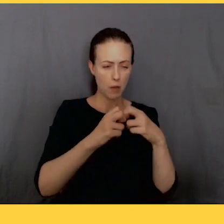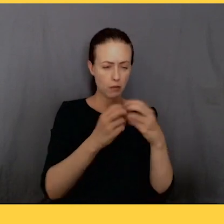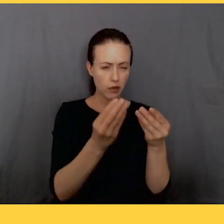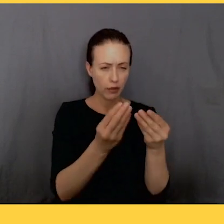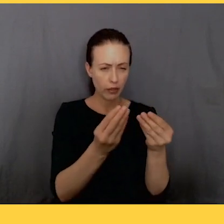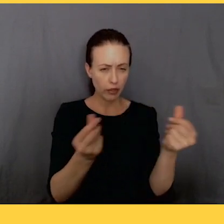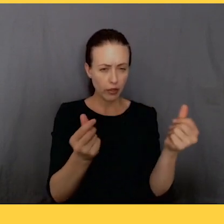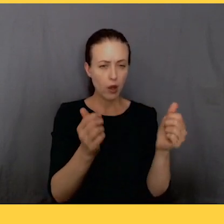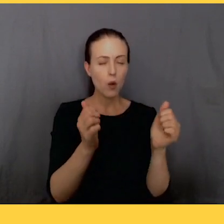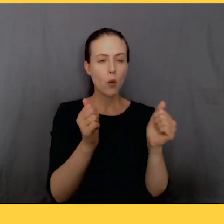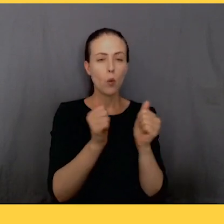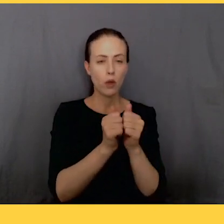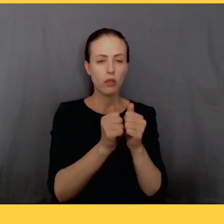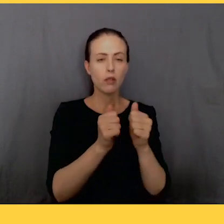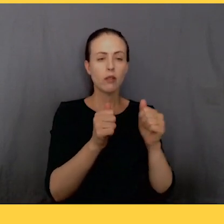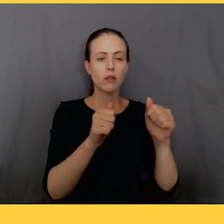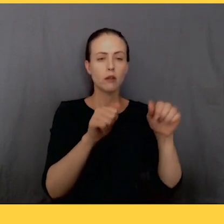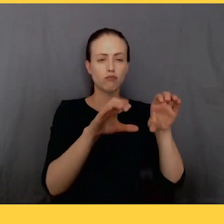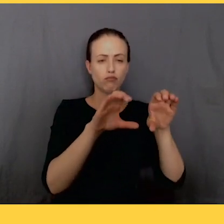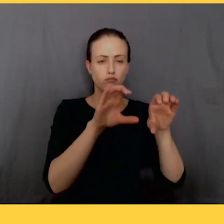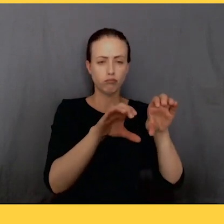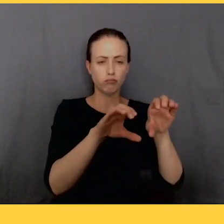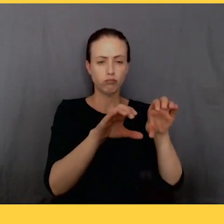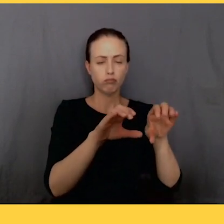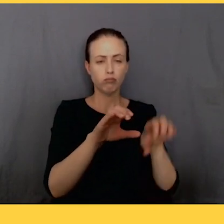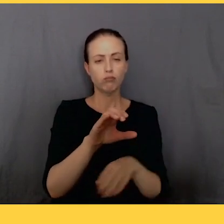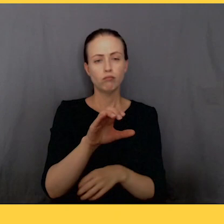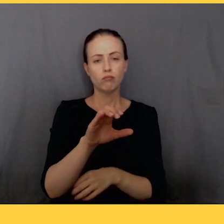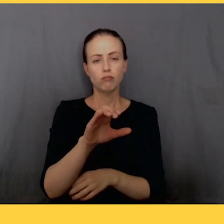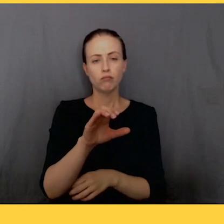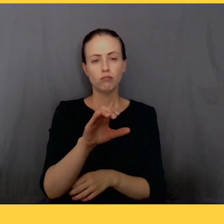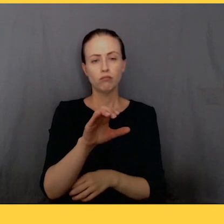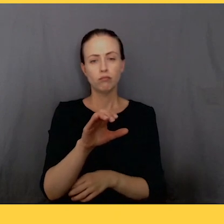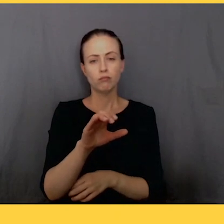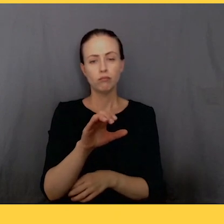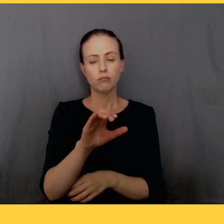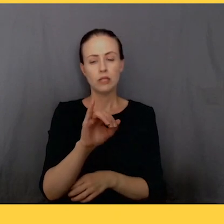technology that we have deployed in part of our inspection program.